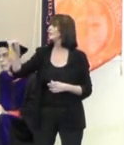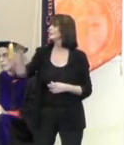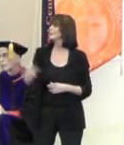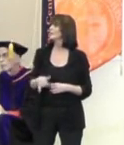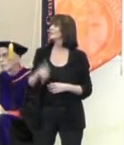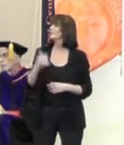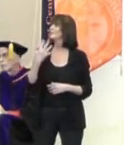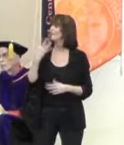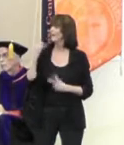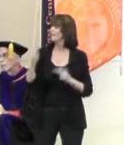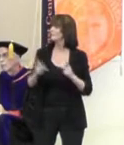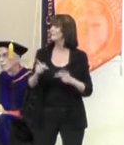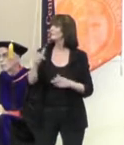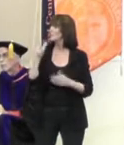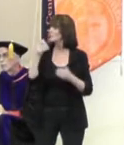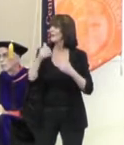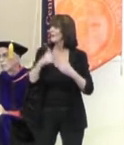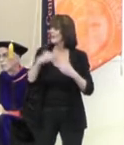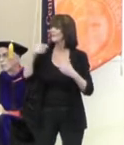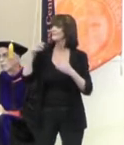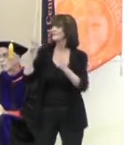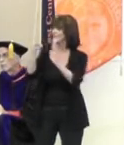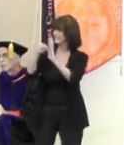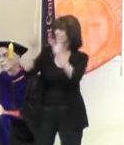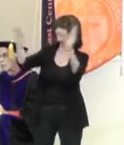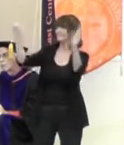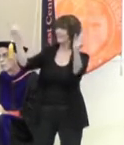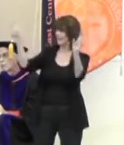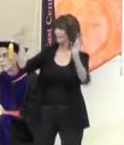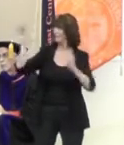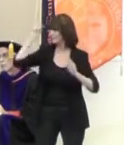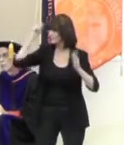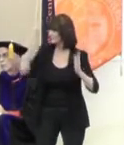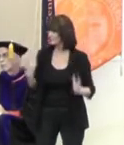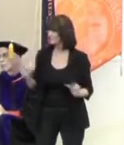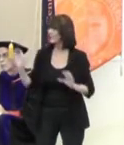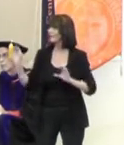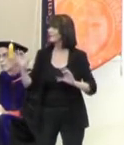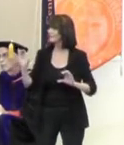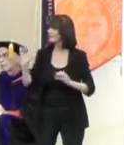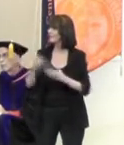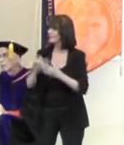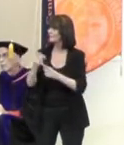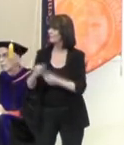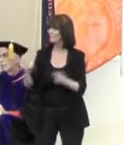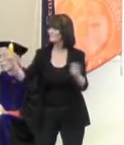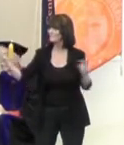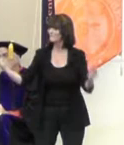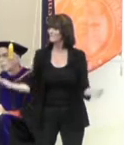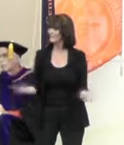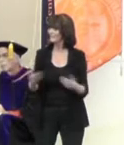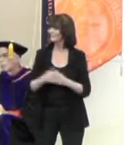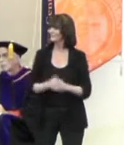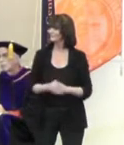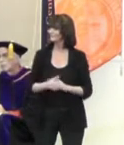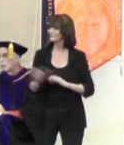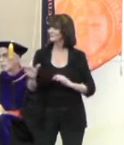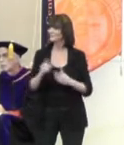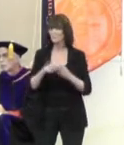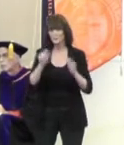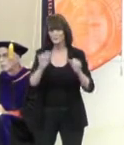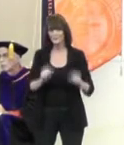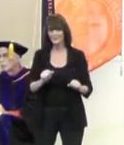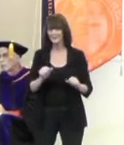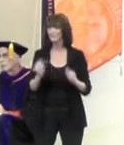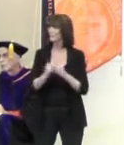Five people who bear the title of governor did it from here. Do what you can with